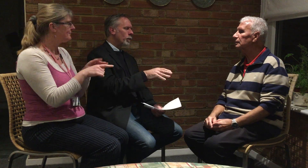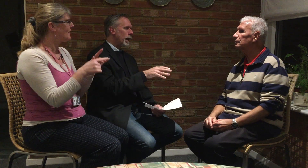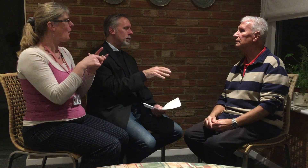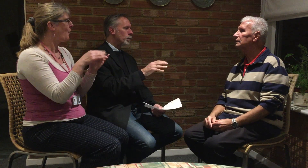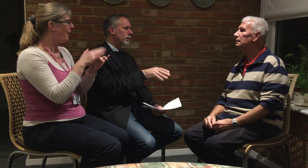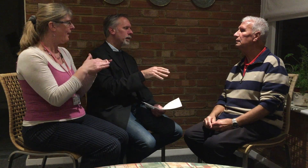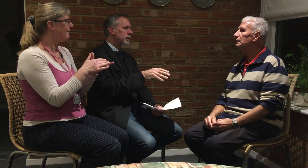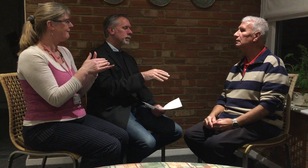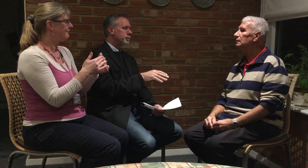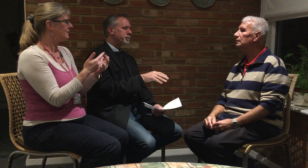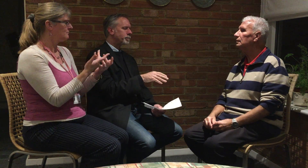go ahead with this,